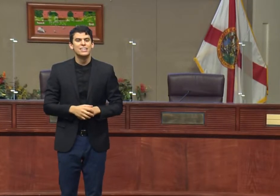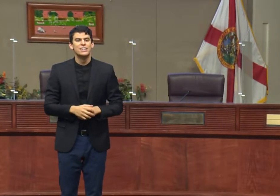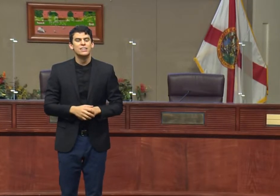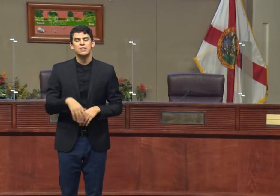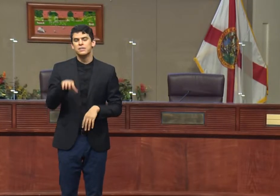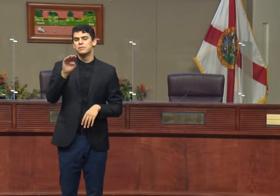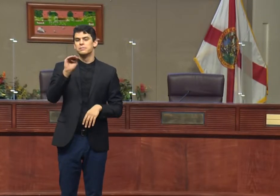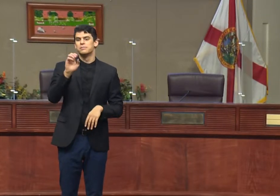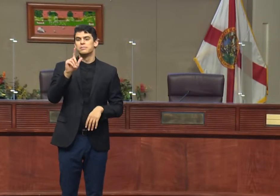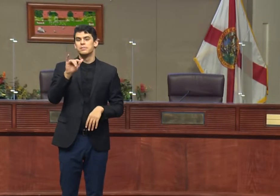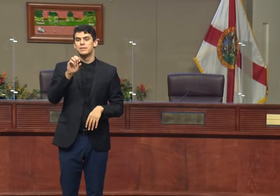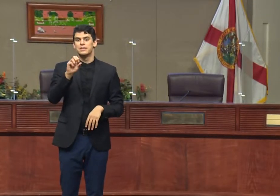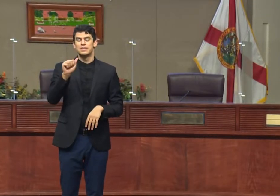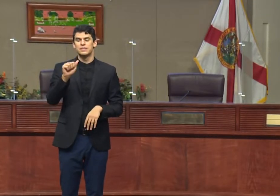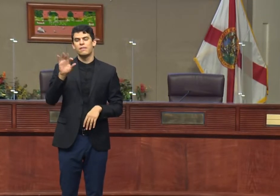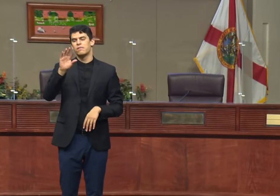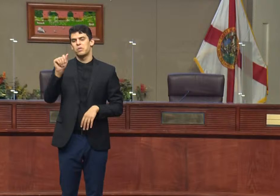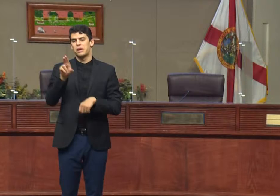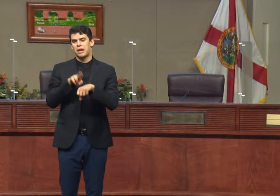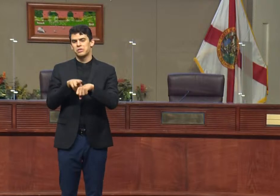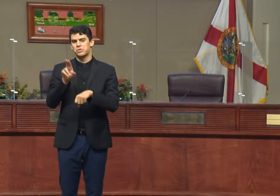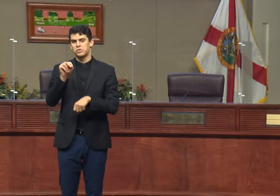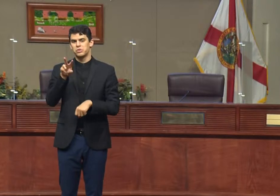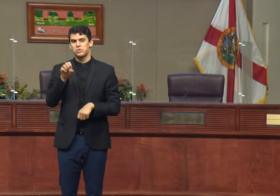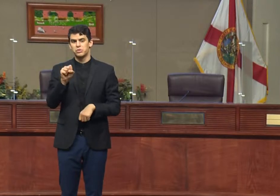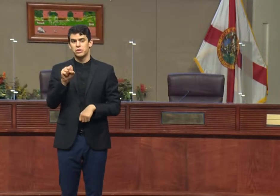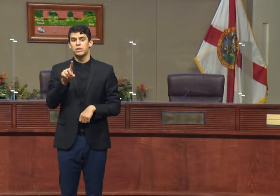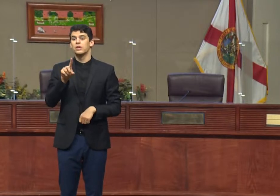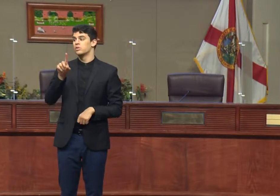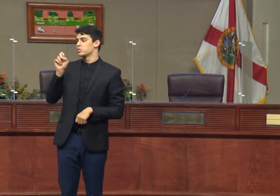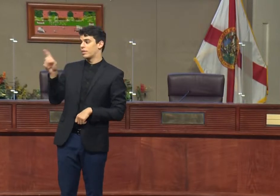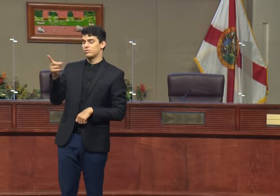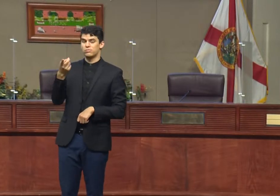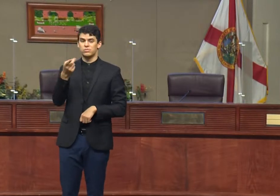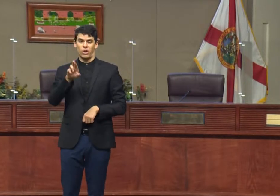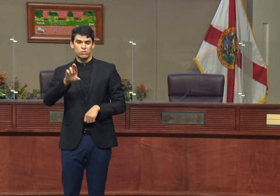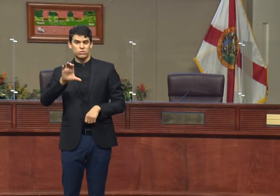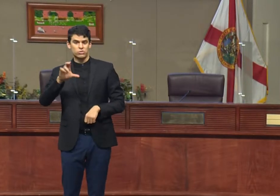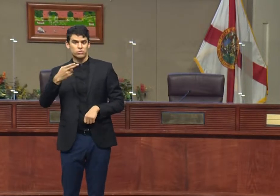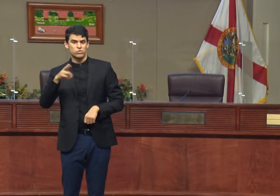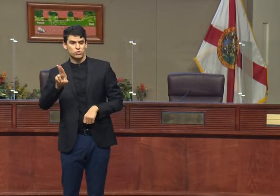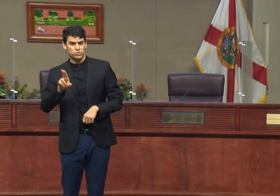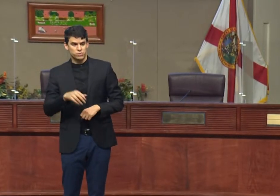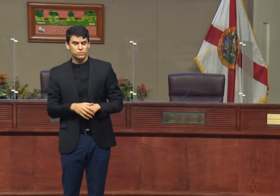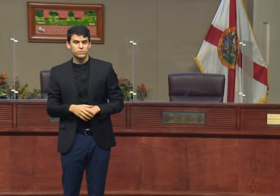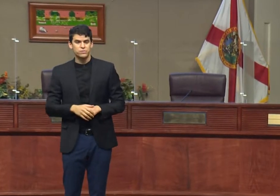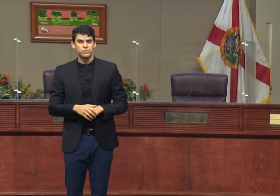Melissa Thomas with Florida National News. This question is for Ms. Chu, actually.